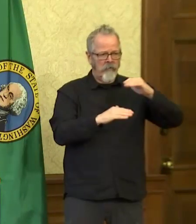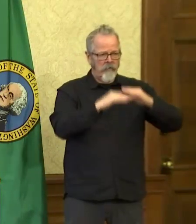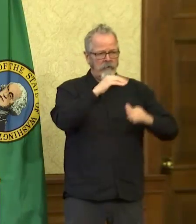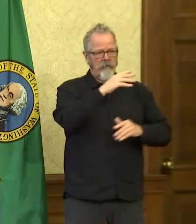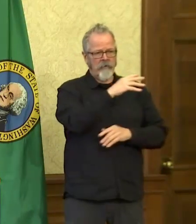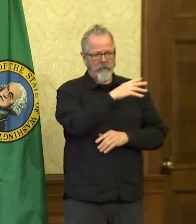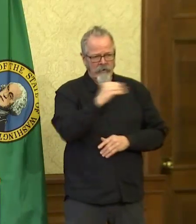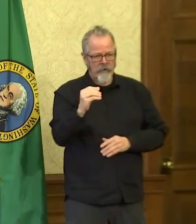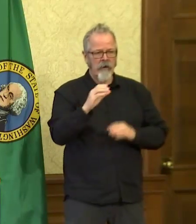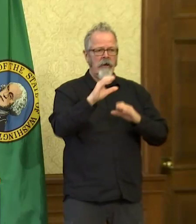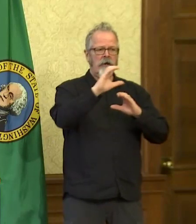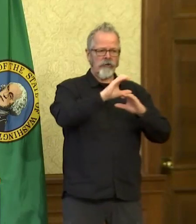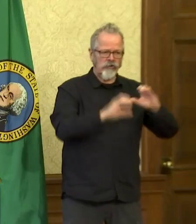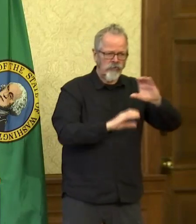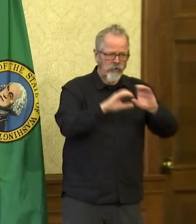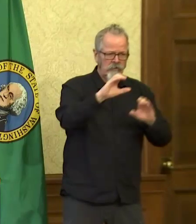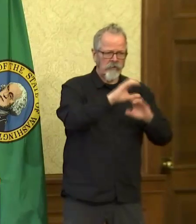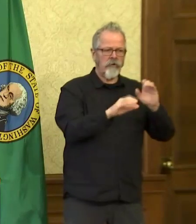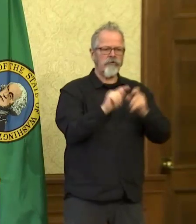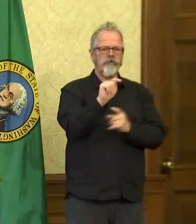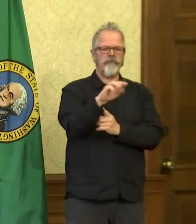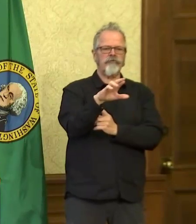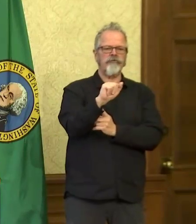Thank you, Mr. Governor. Greatly appreciate the